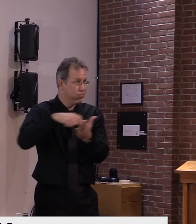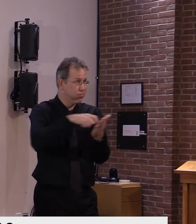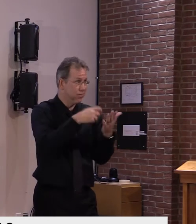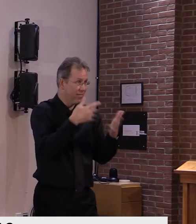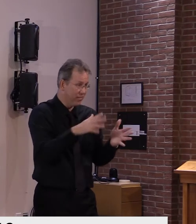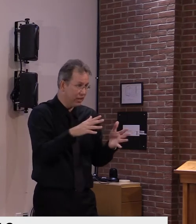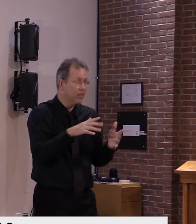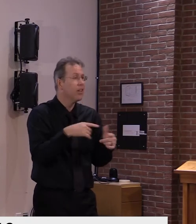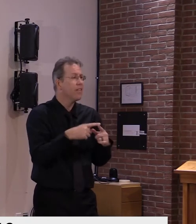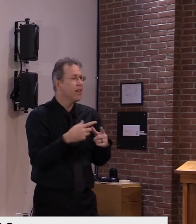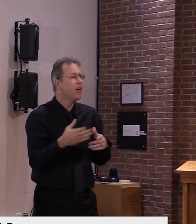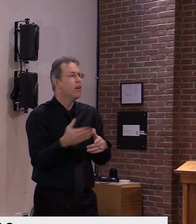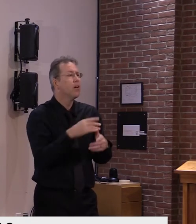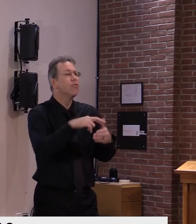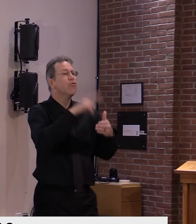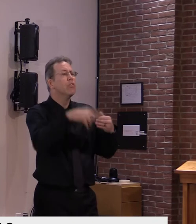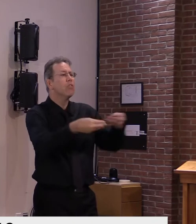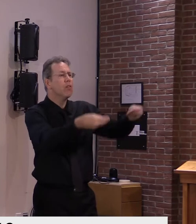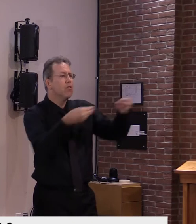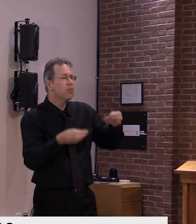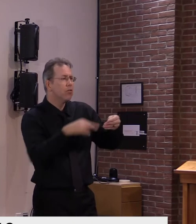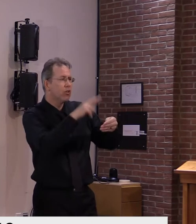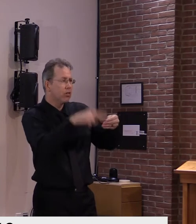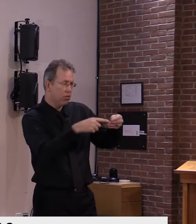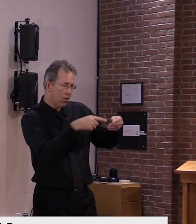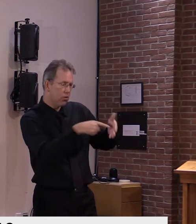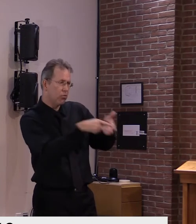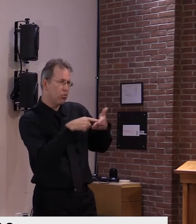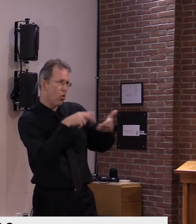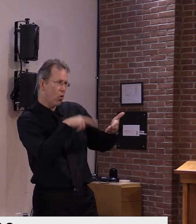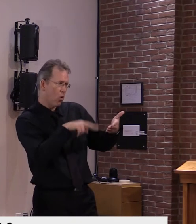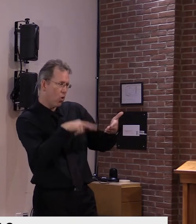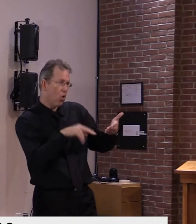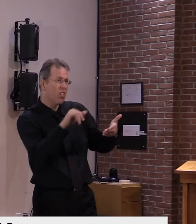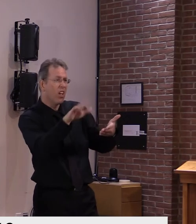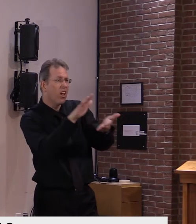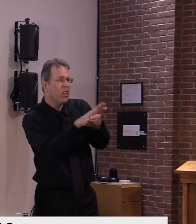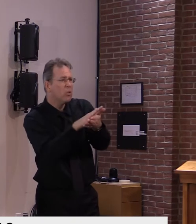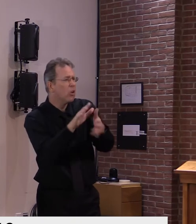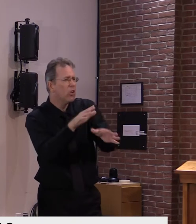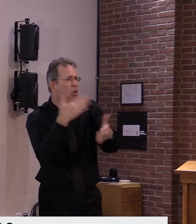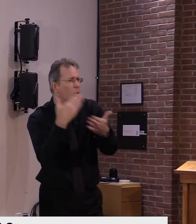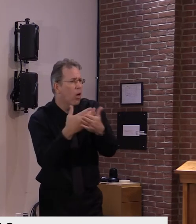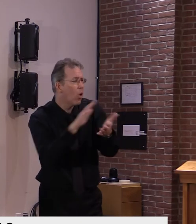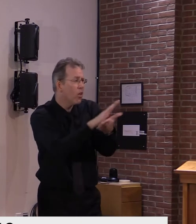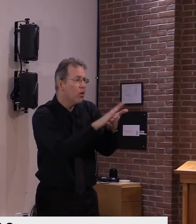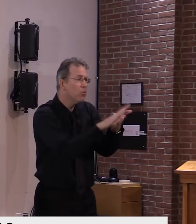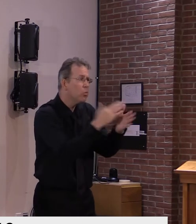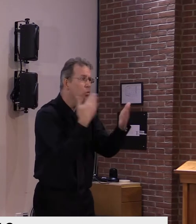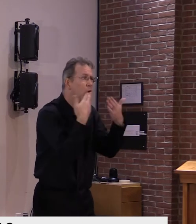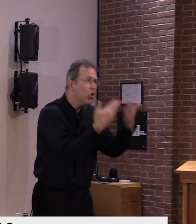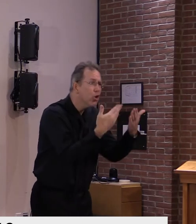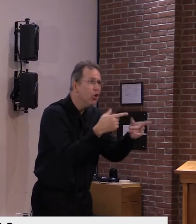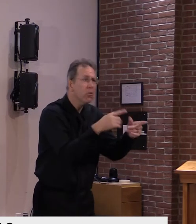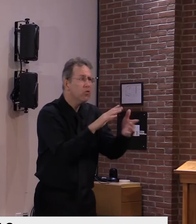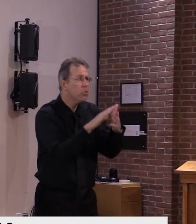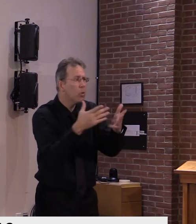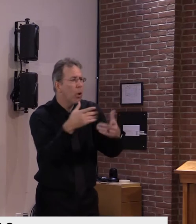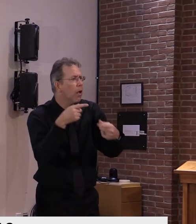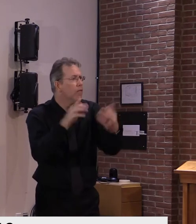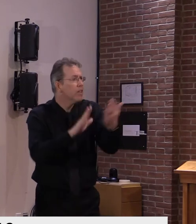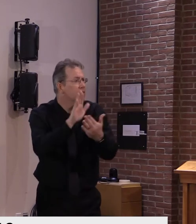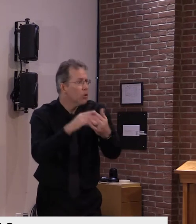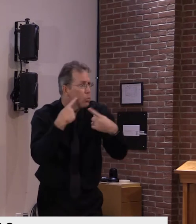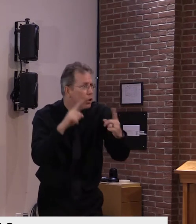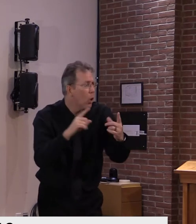when we've had so many different configurations. I think the other aspect is really about logistics of the testing. I alluded to